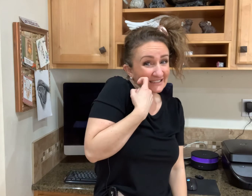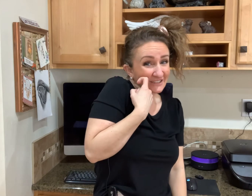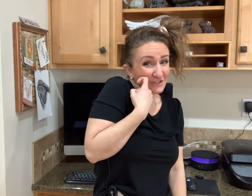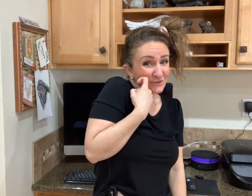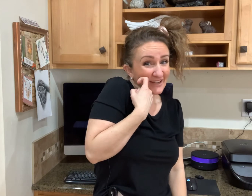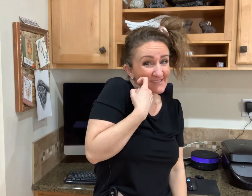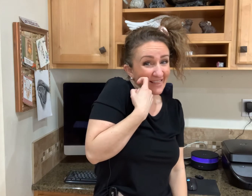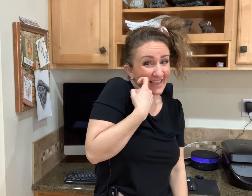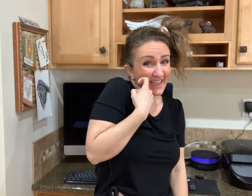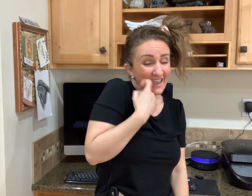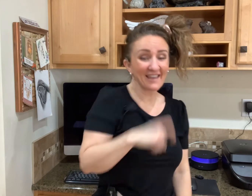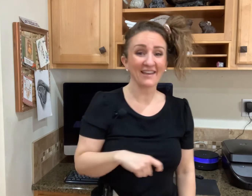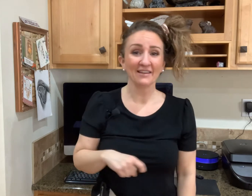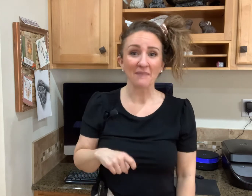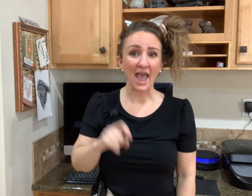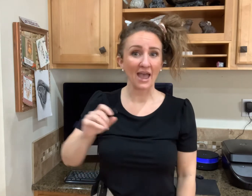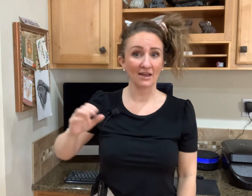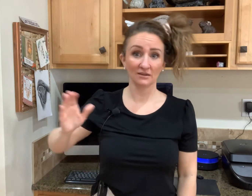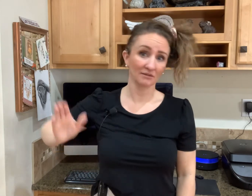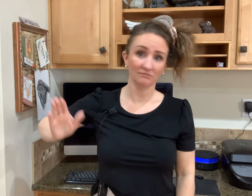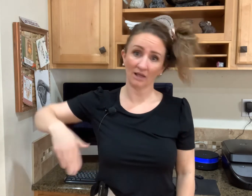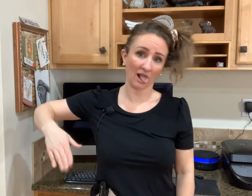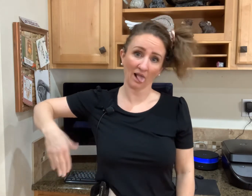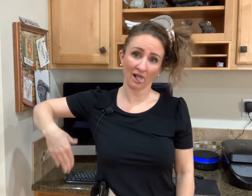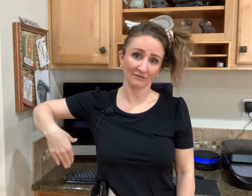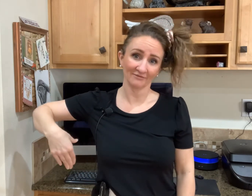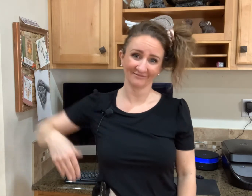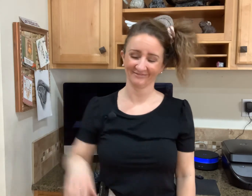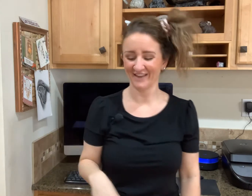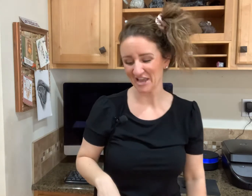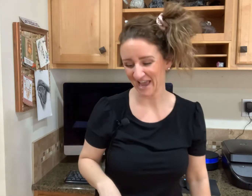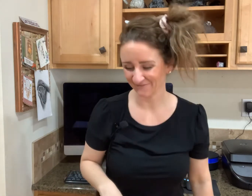Just recently, and not yet.